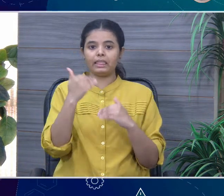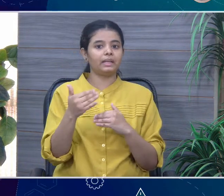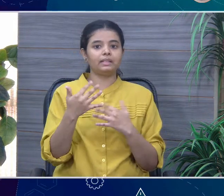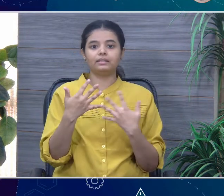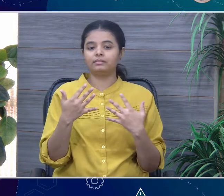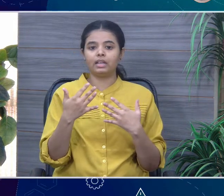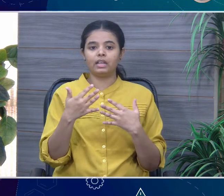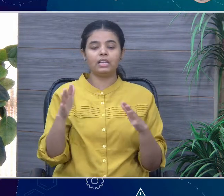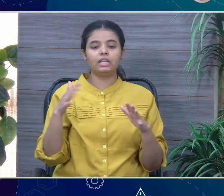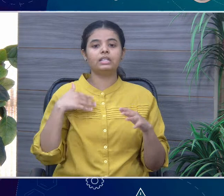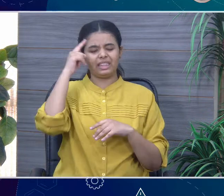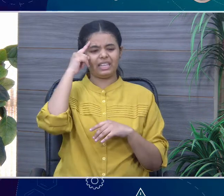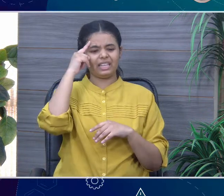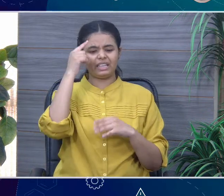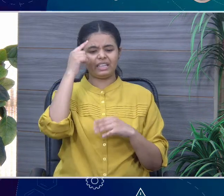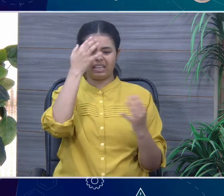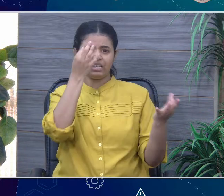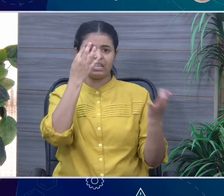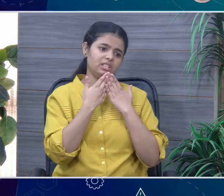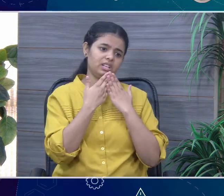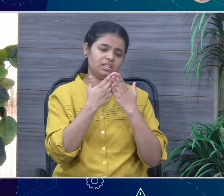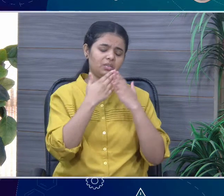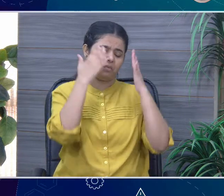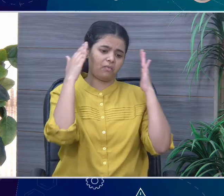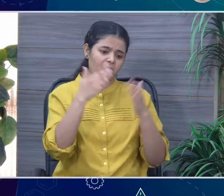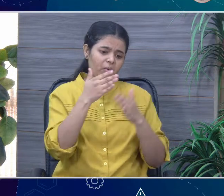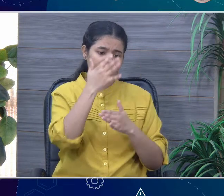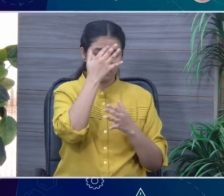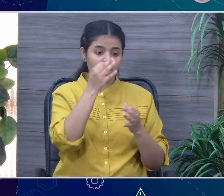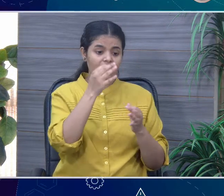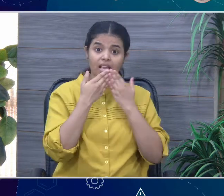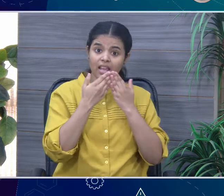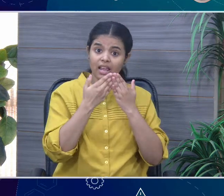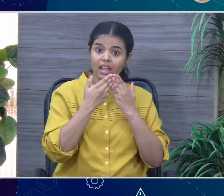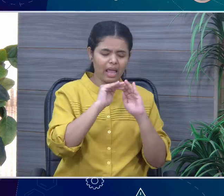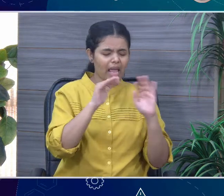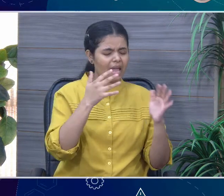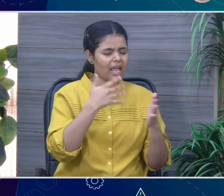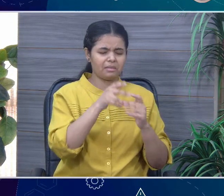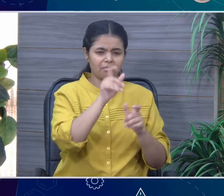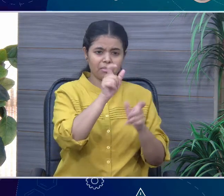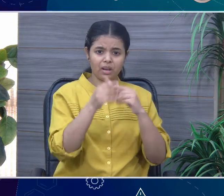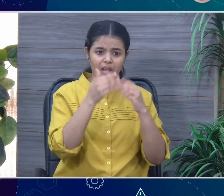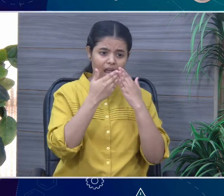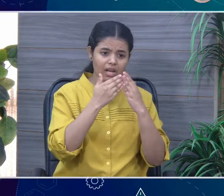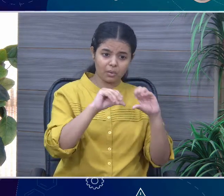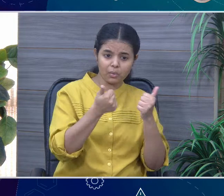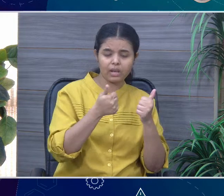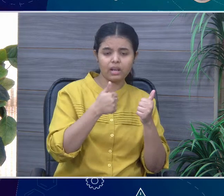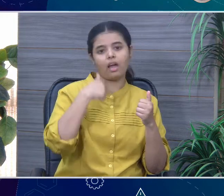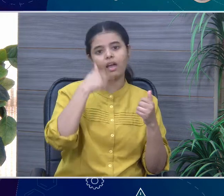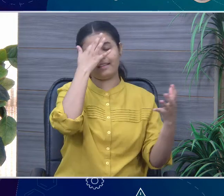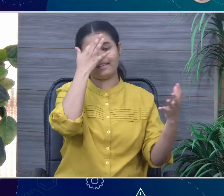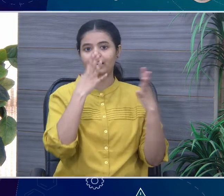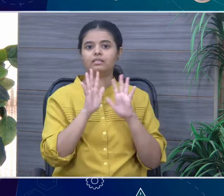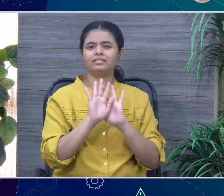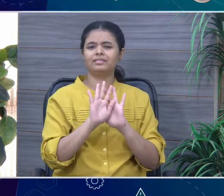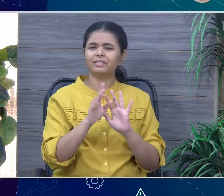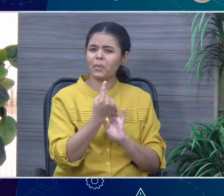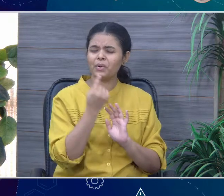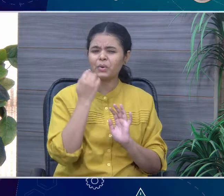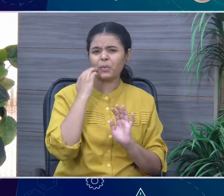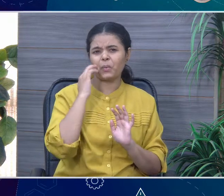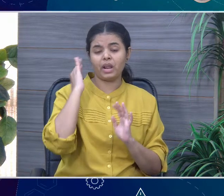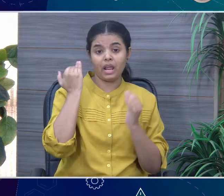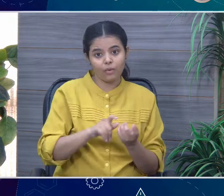only in one domain. Earlier we used to look intelligence as only intelligence in the academic field. But now,